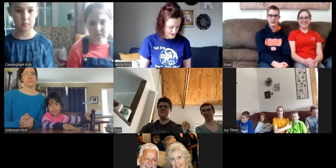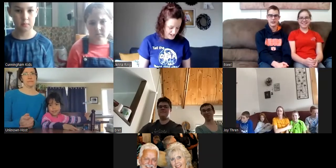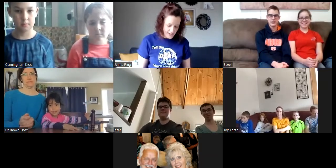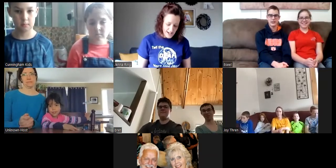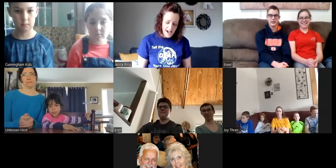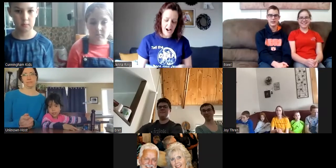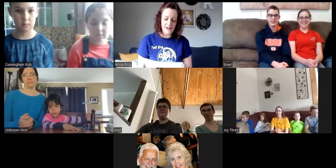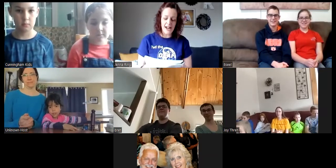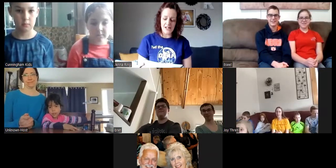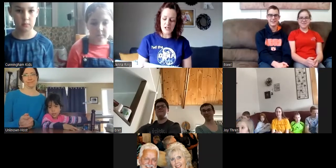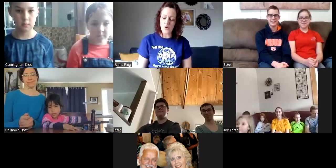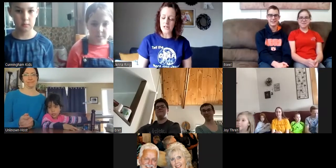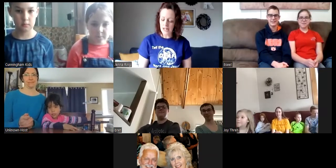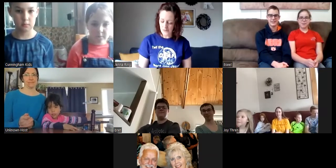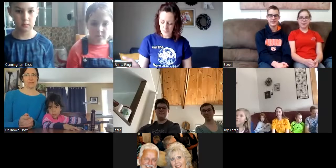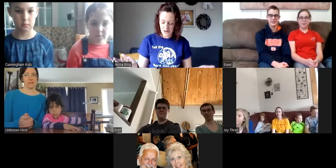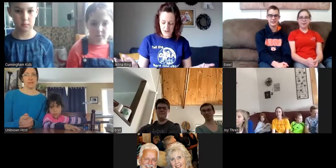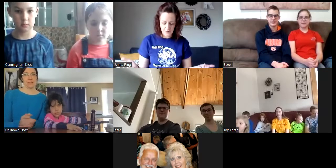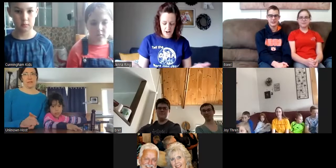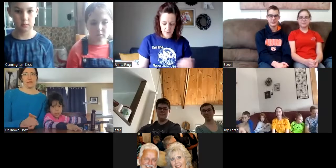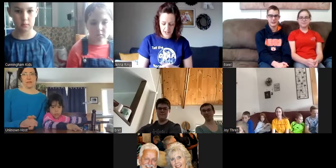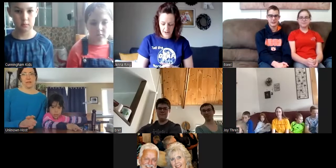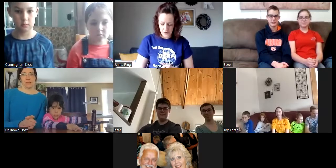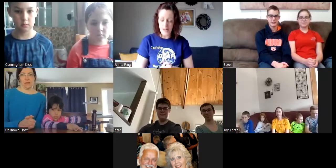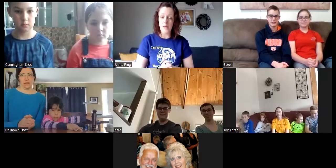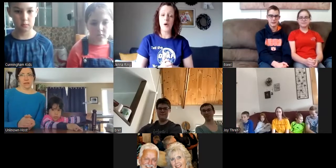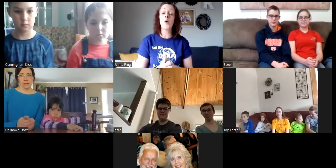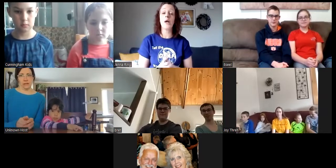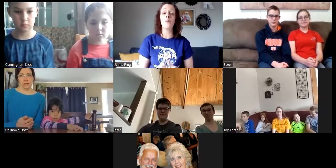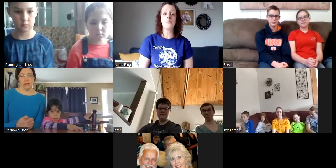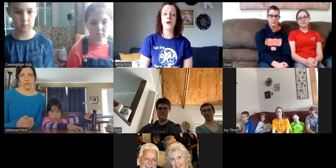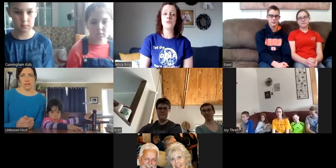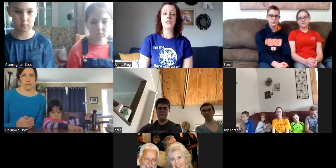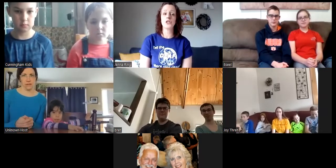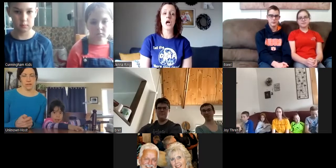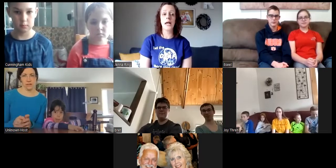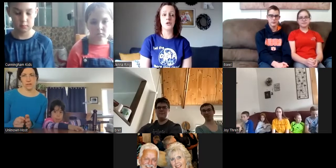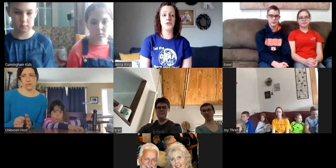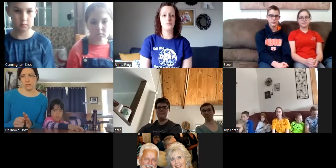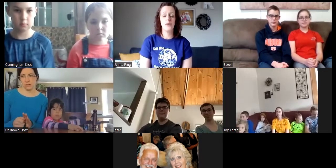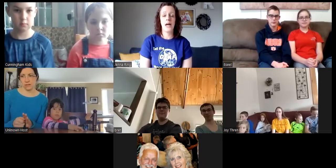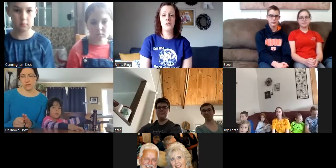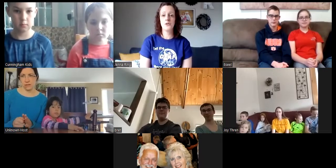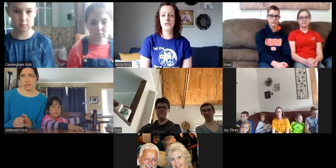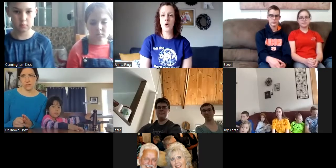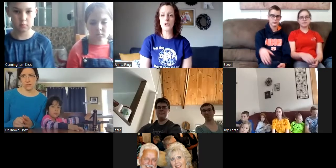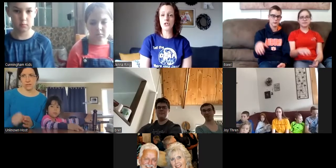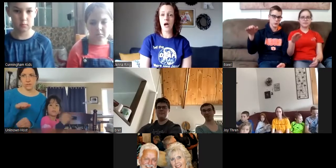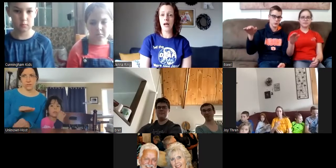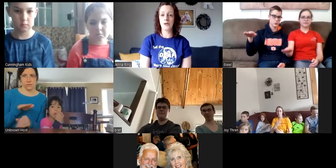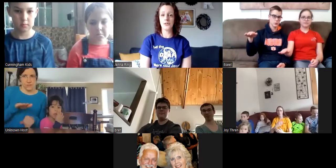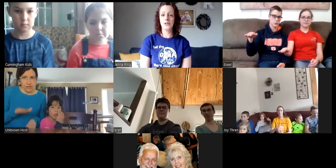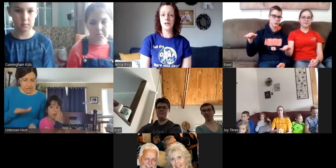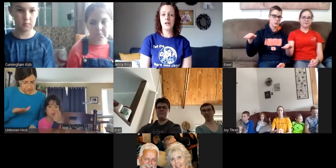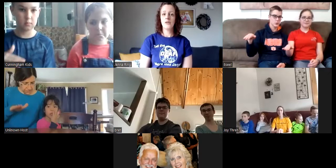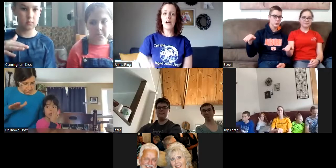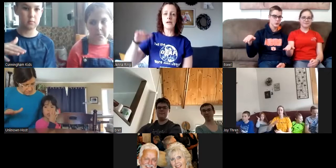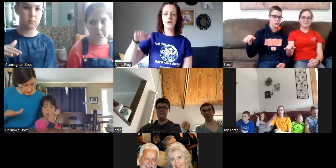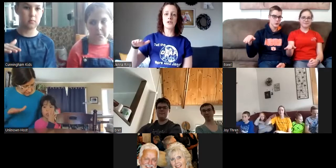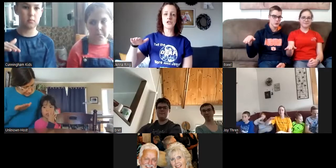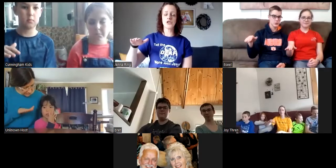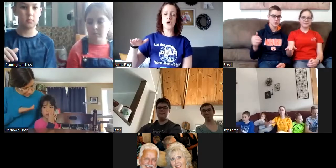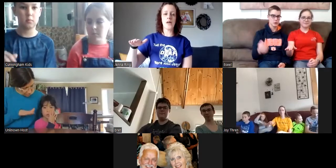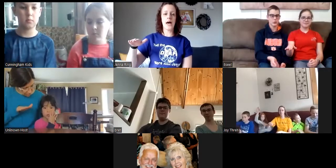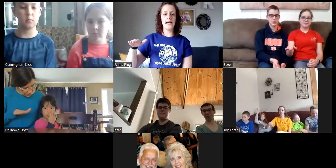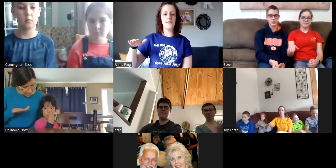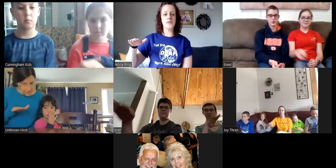so. All right, so we covered mother and father, we covered baby. Okay, what about child? How do you show a child? Right,